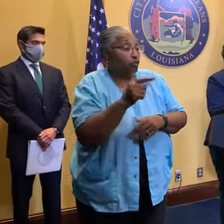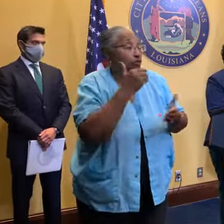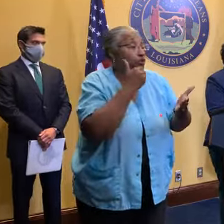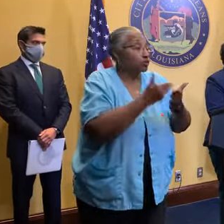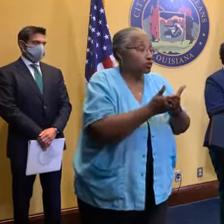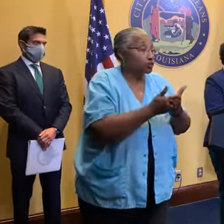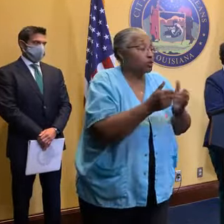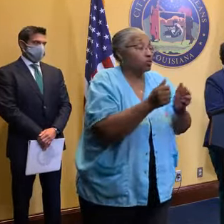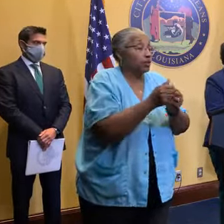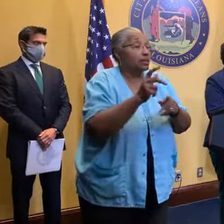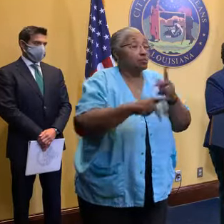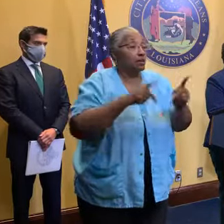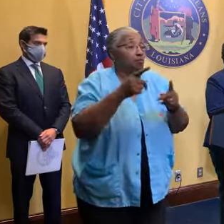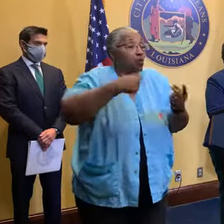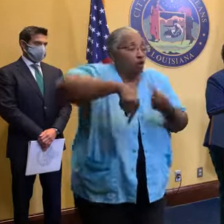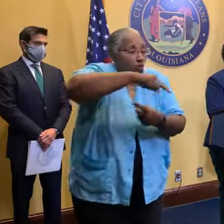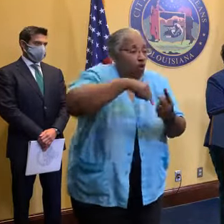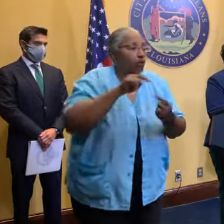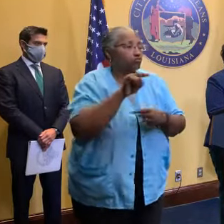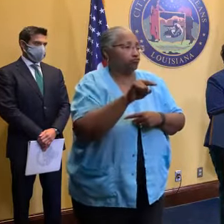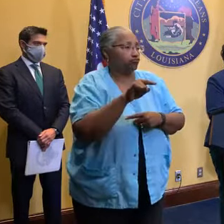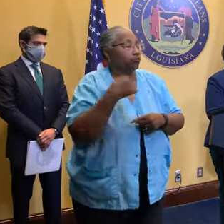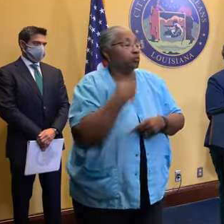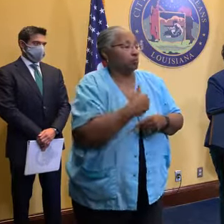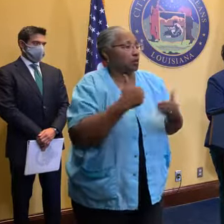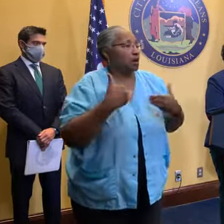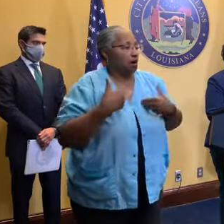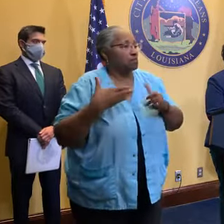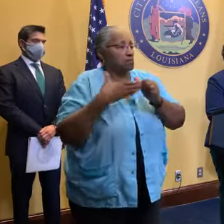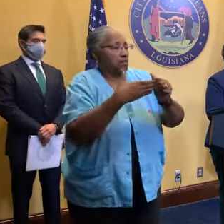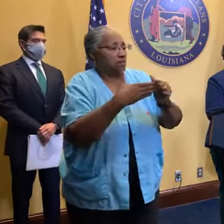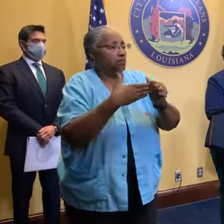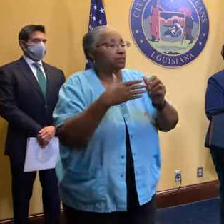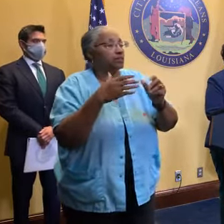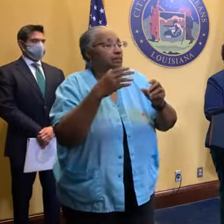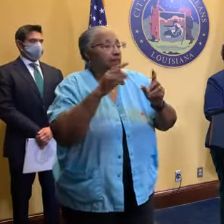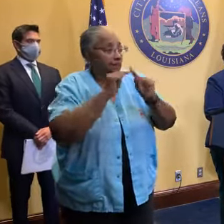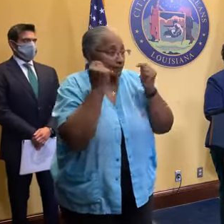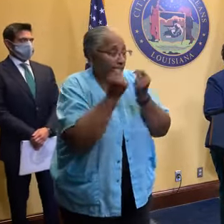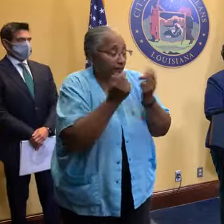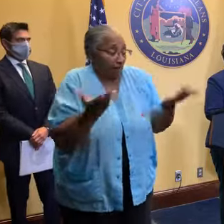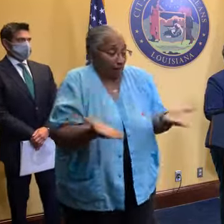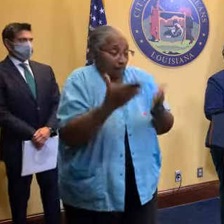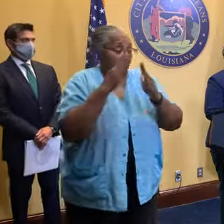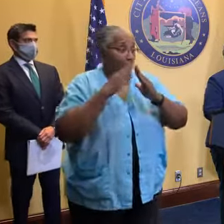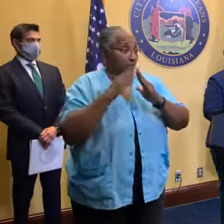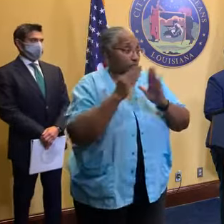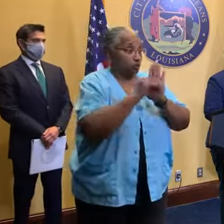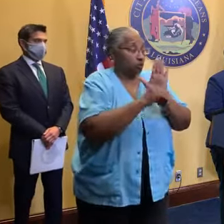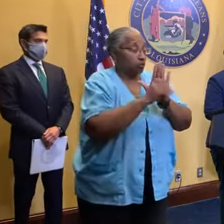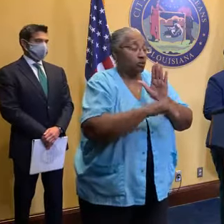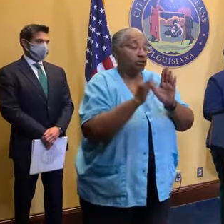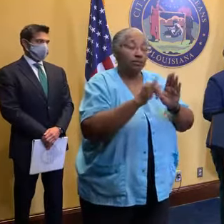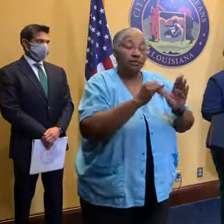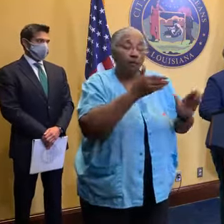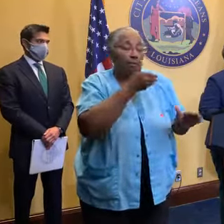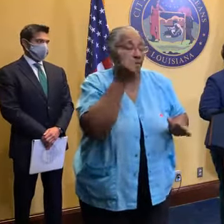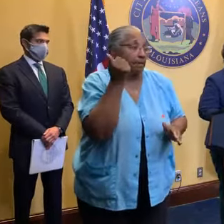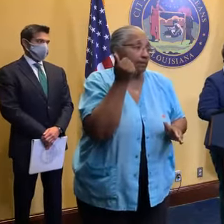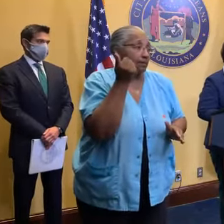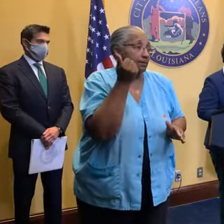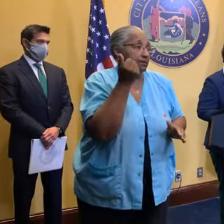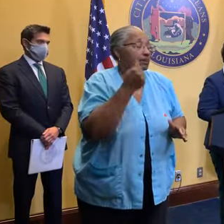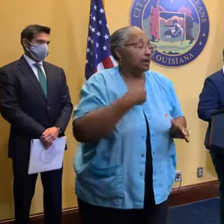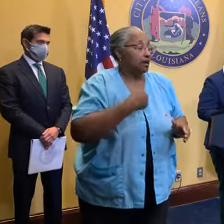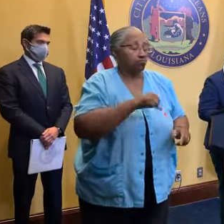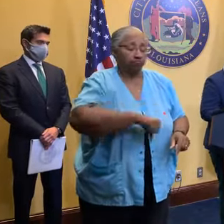as the people that you surround yourself with. And we have a leadership team in this city that is second to none, and I'm so proud